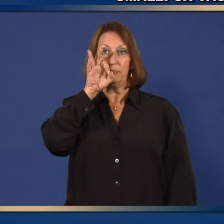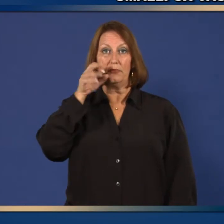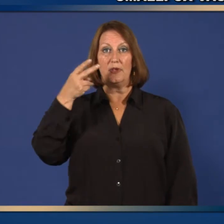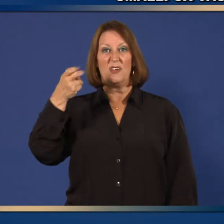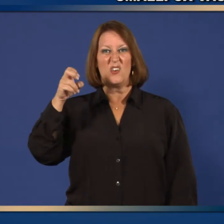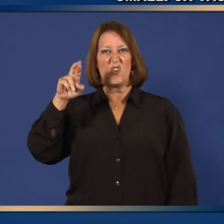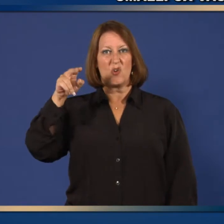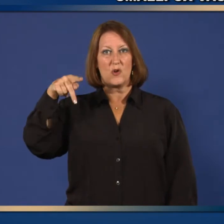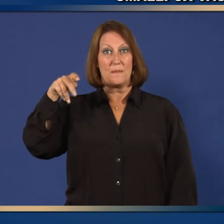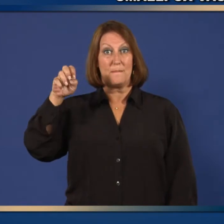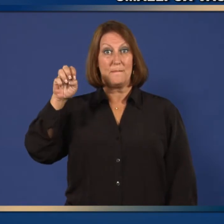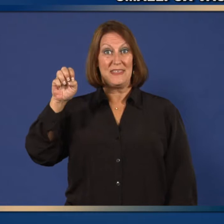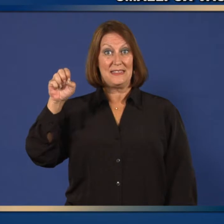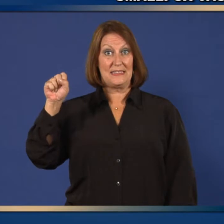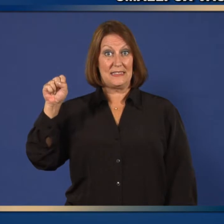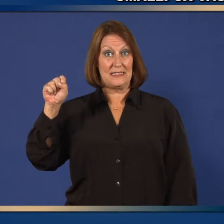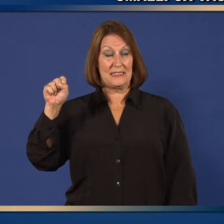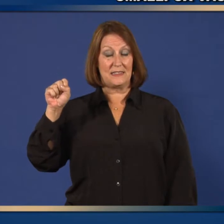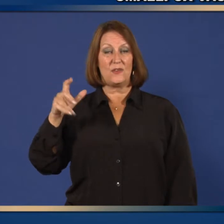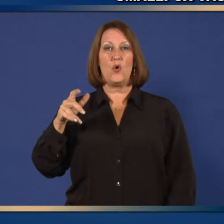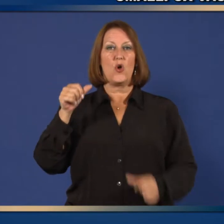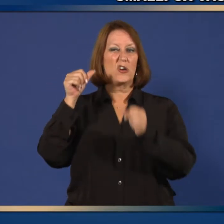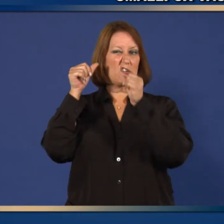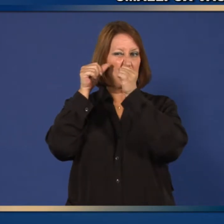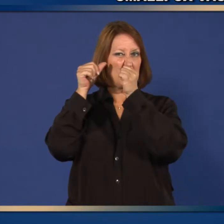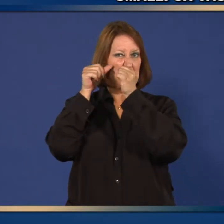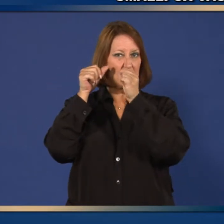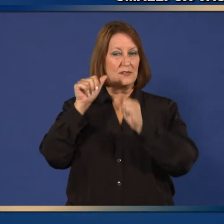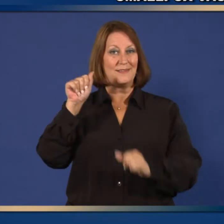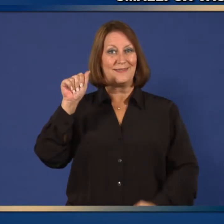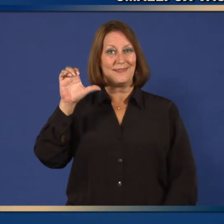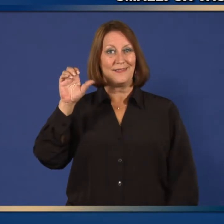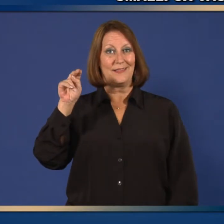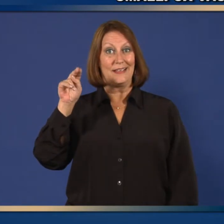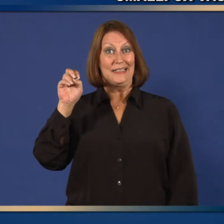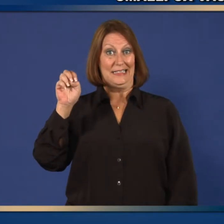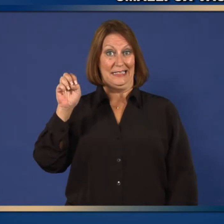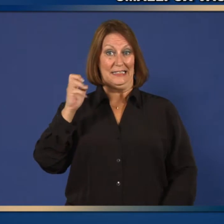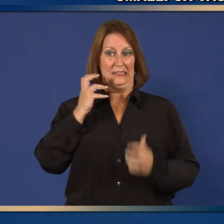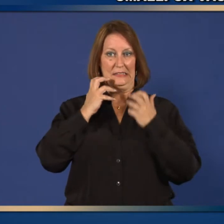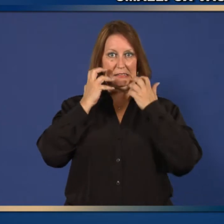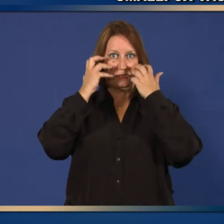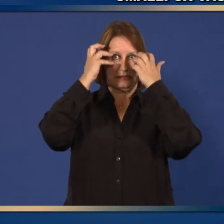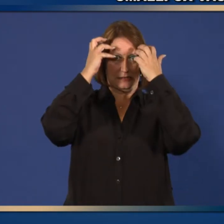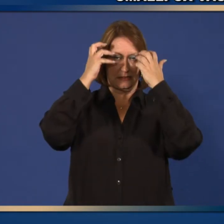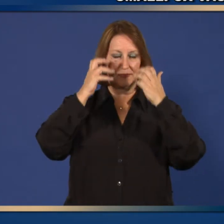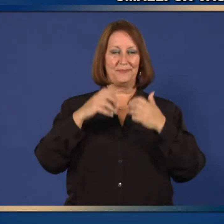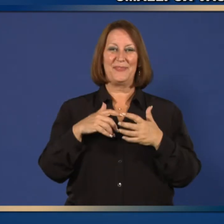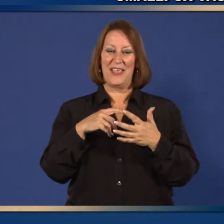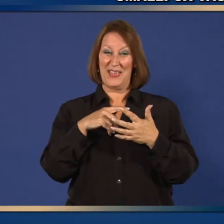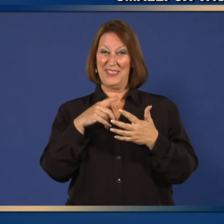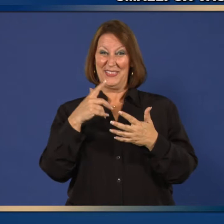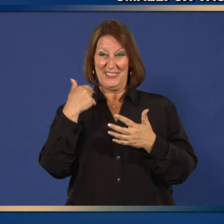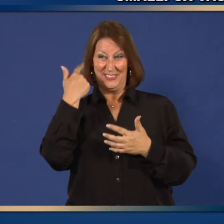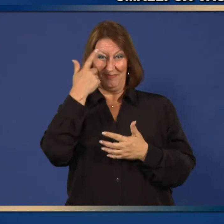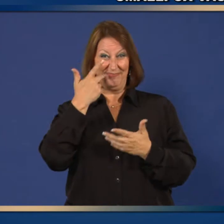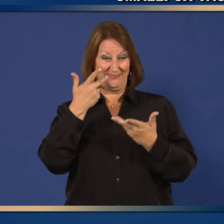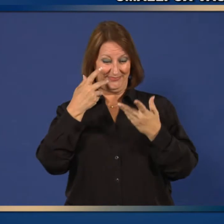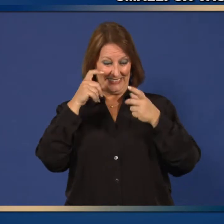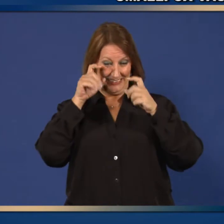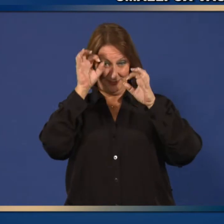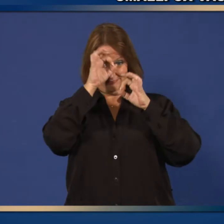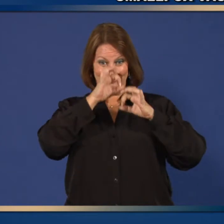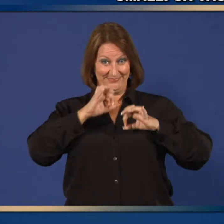now. They should wait until the skin heals before getting the smallpox vaccine.